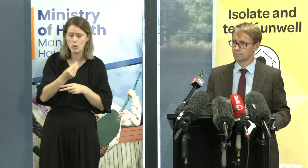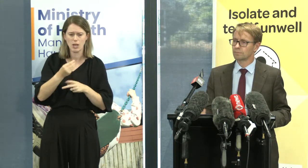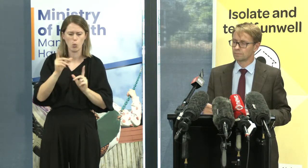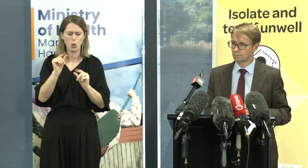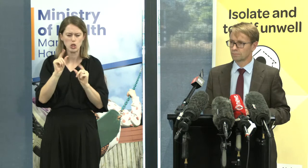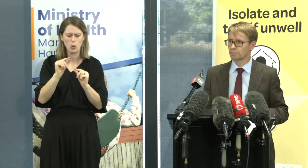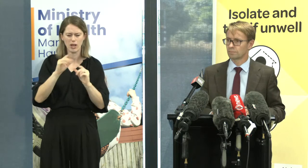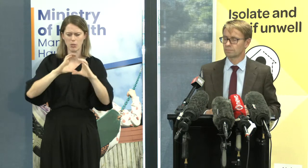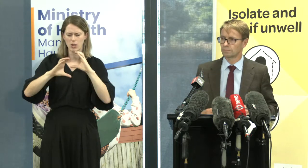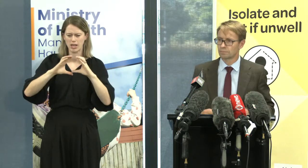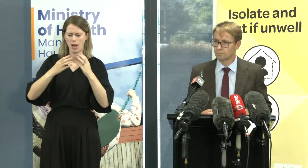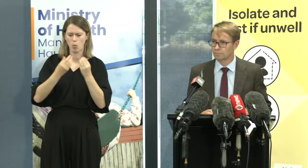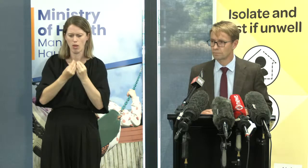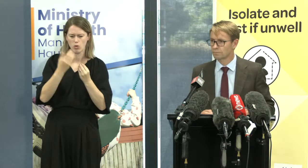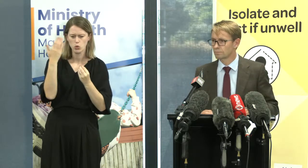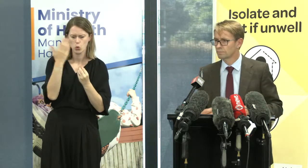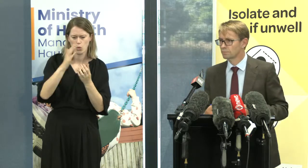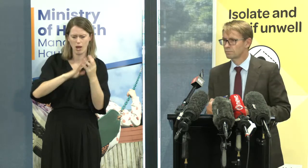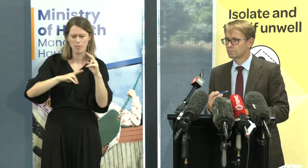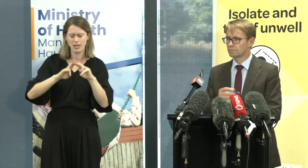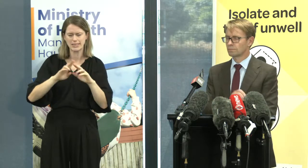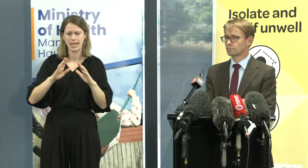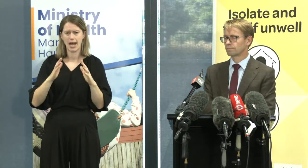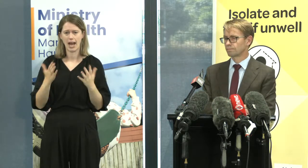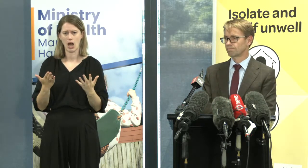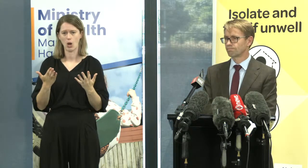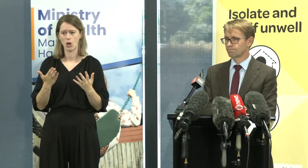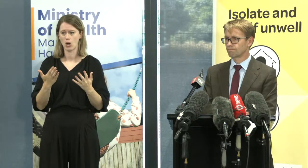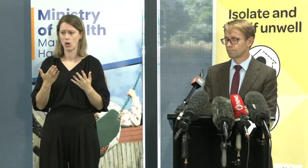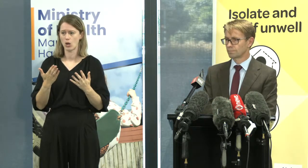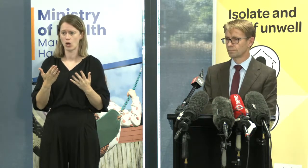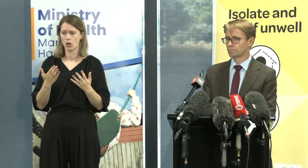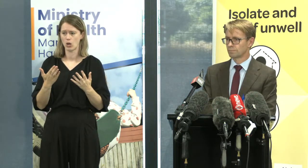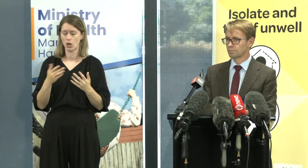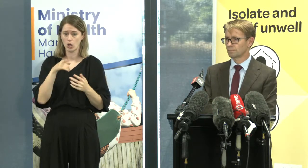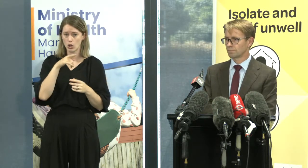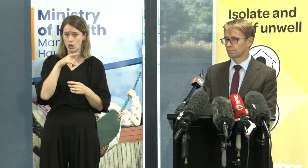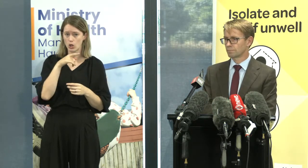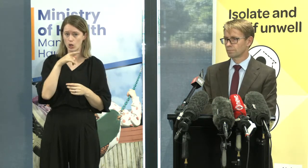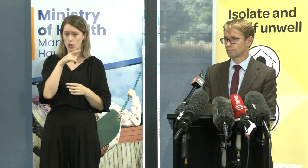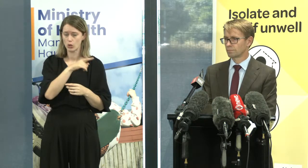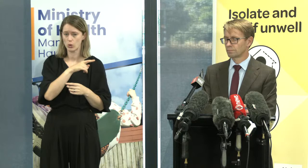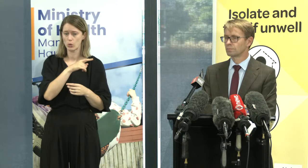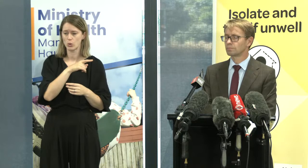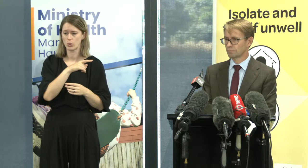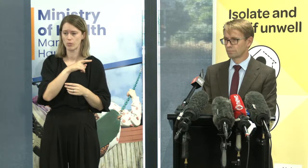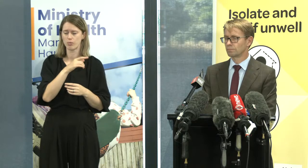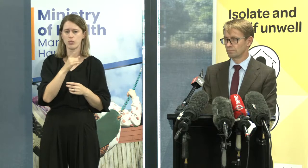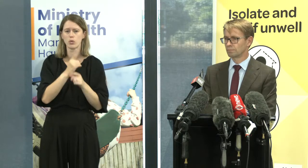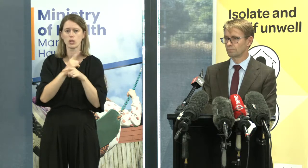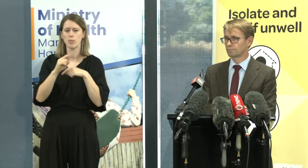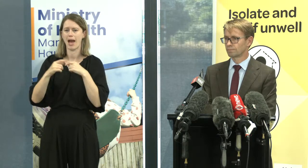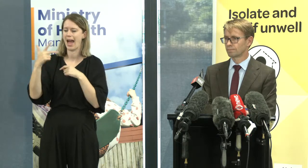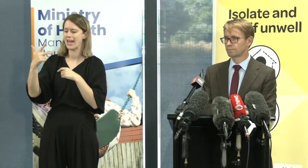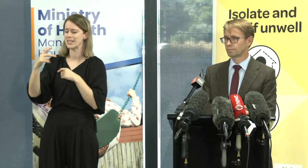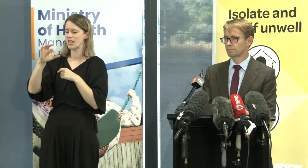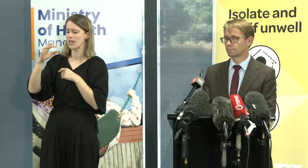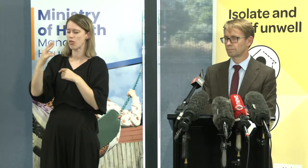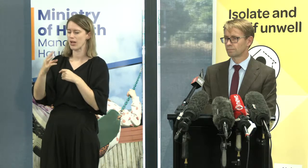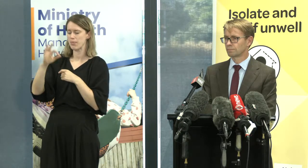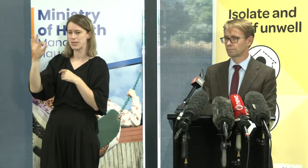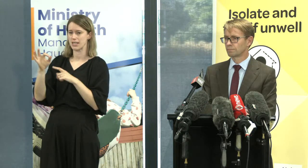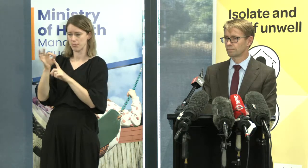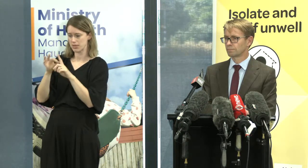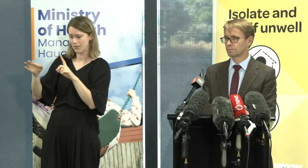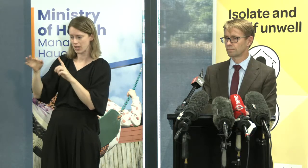specific communication channels you're using, and are you, I guess, sourcing from, you've talked about the 83% rate in Pacific, are you